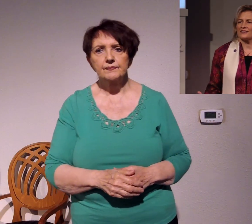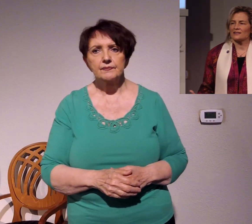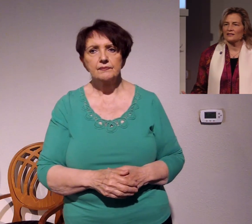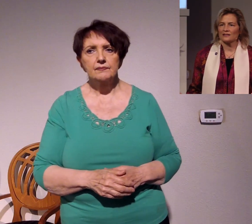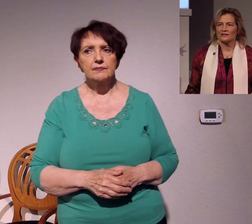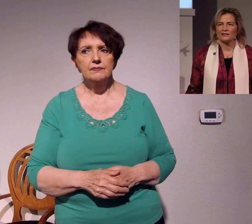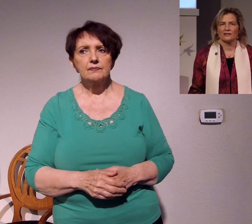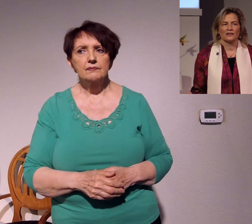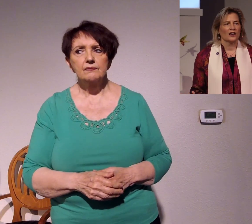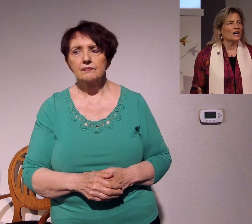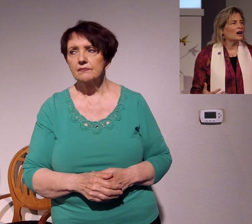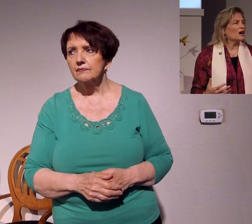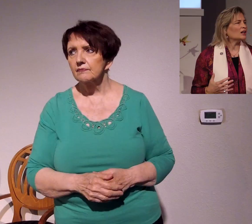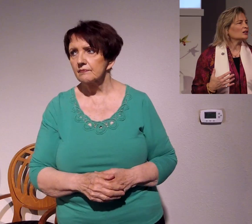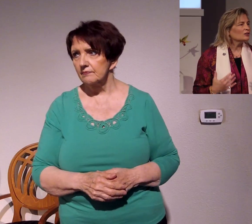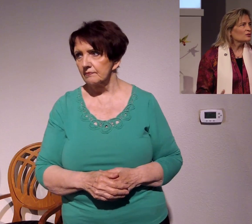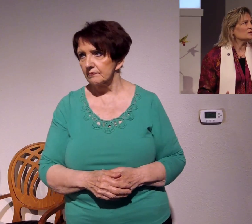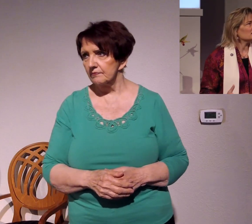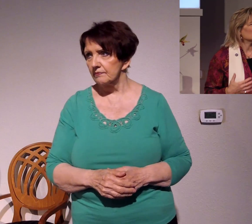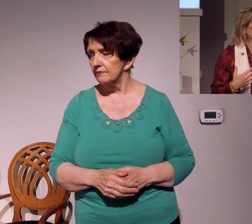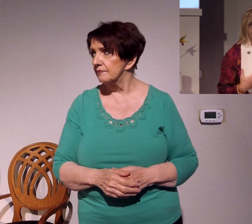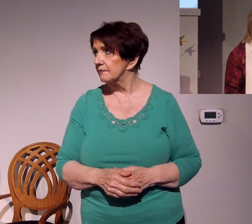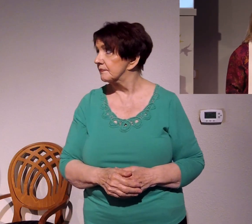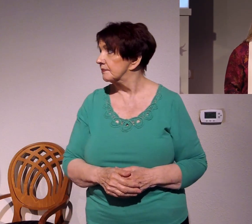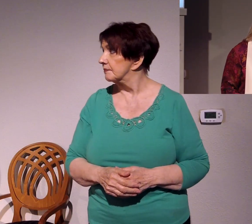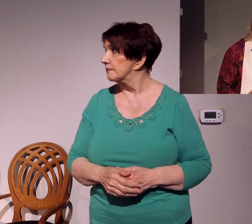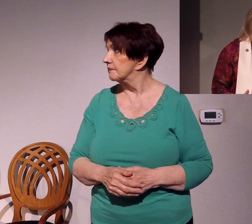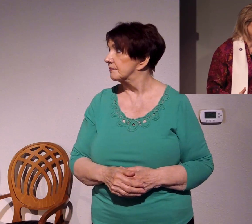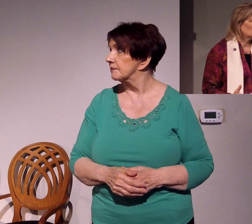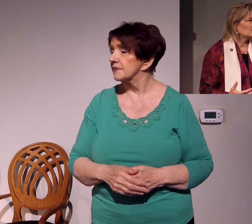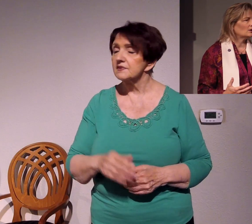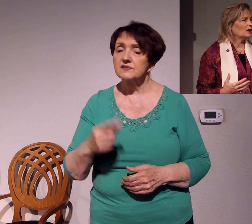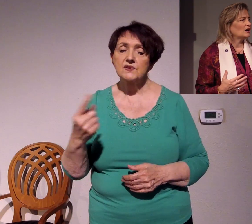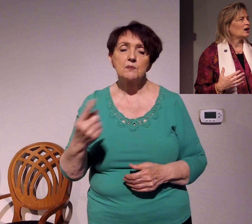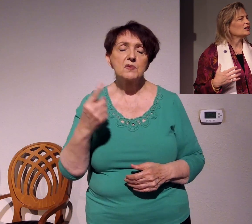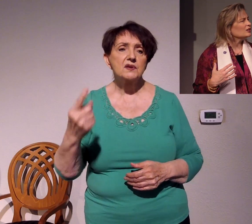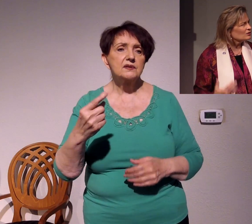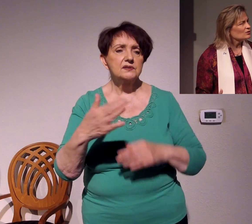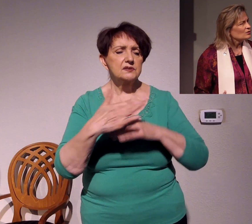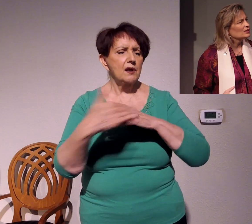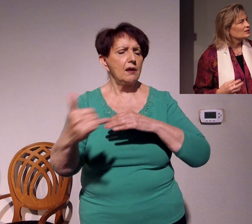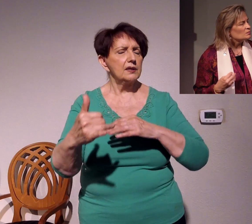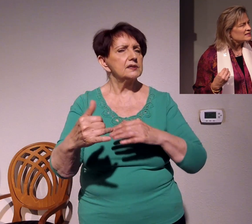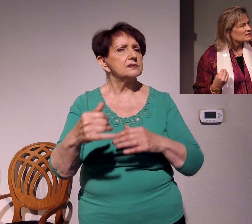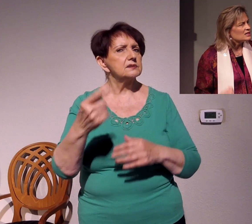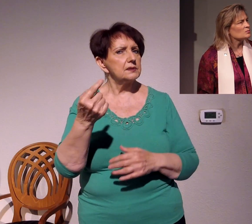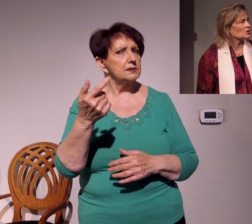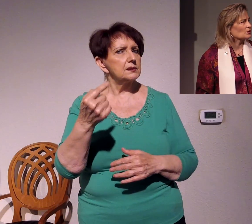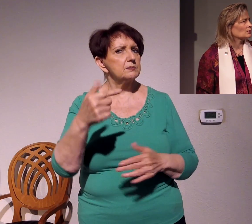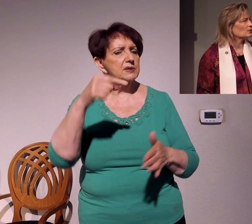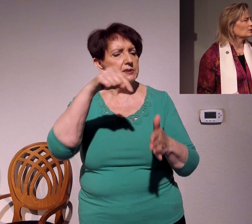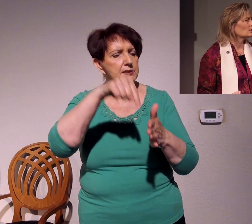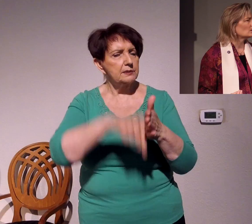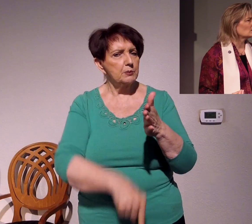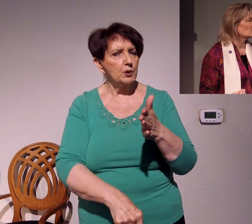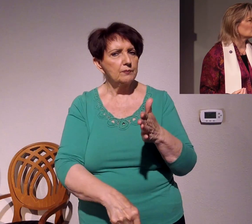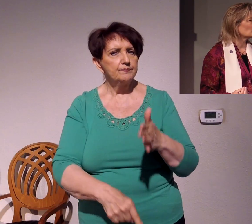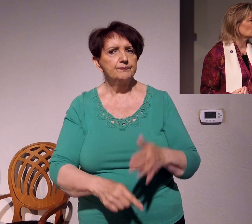calling us a little bit deeper. A little bit deeper